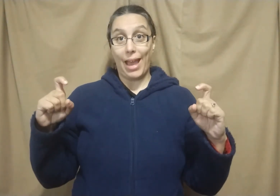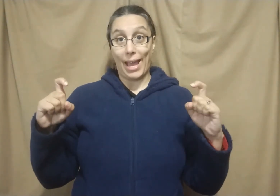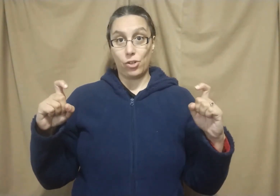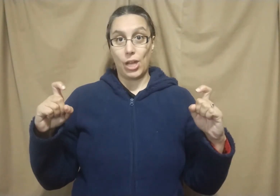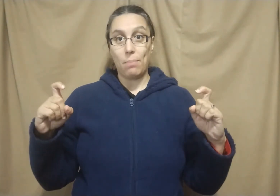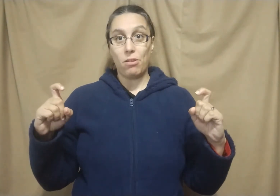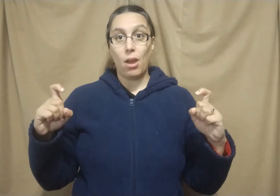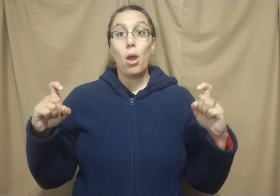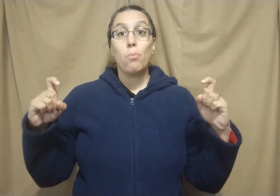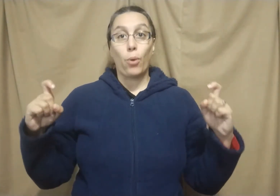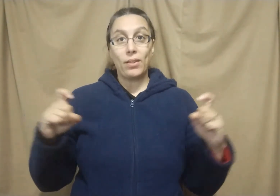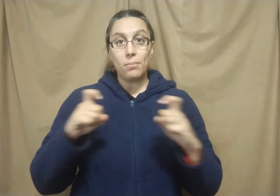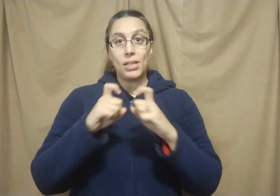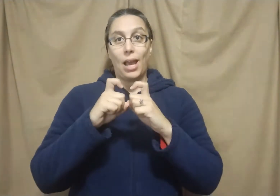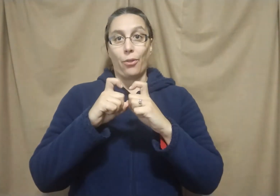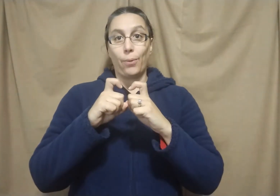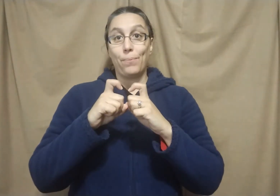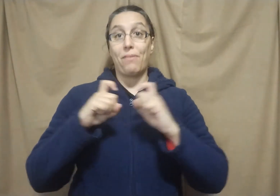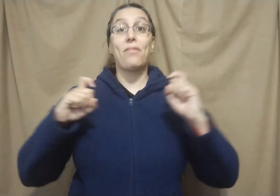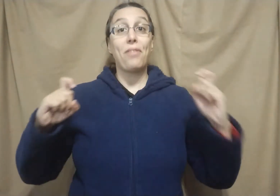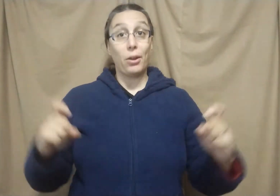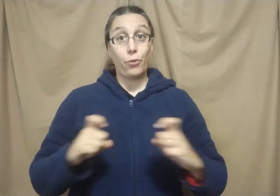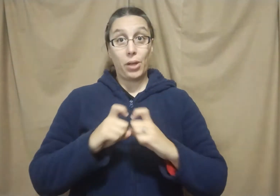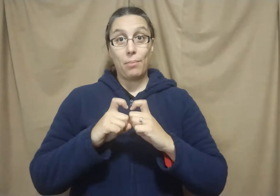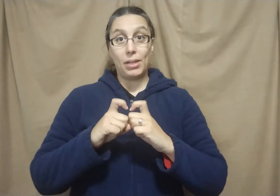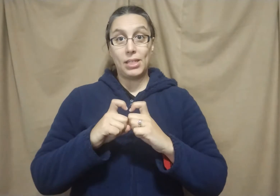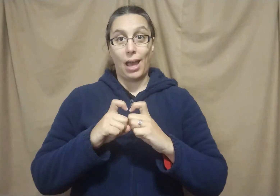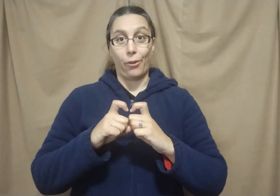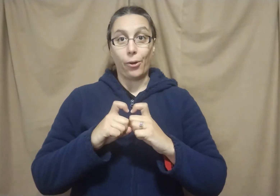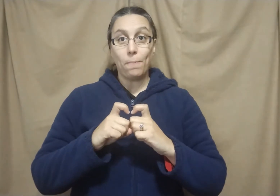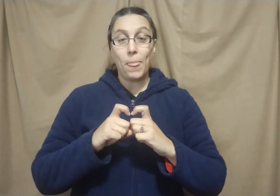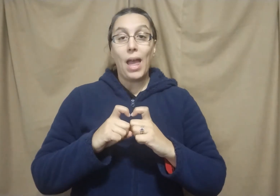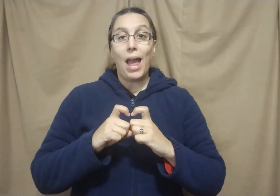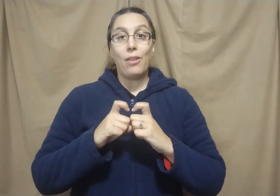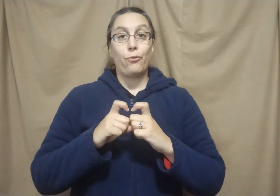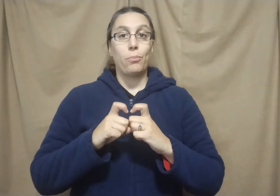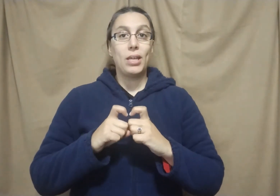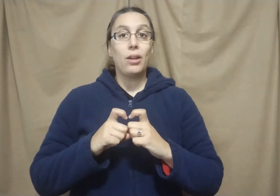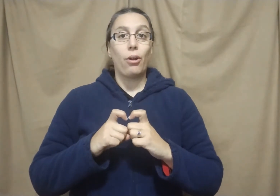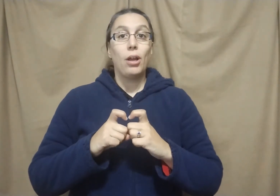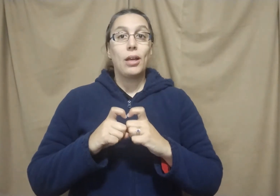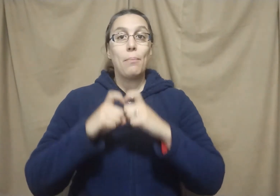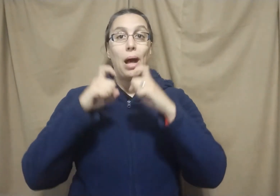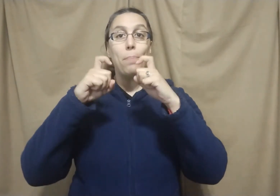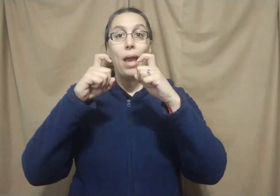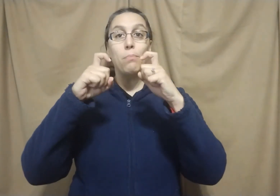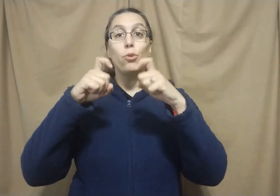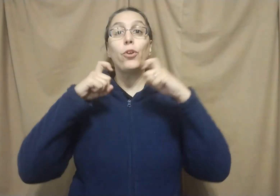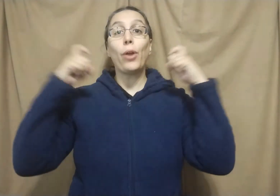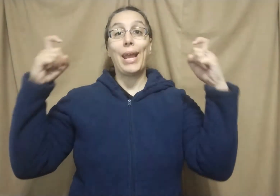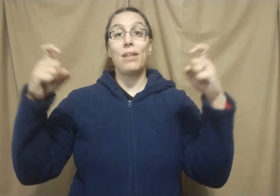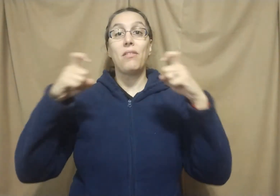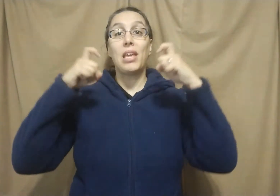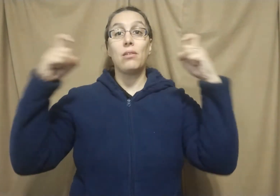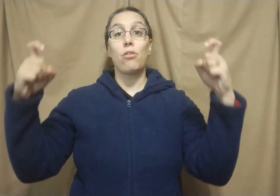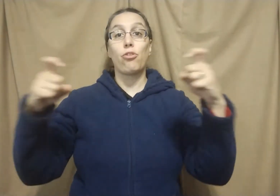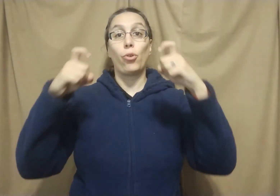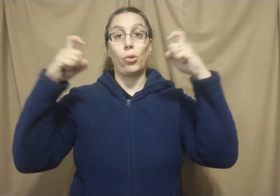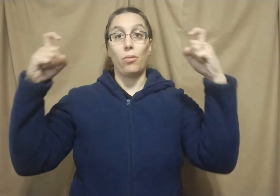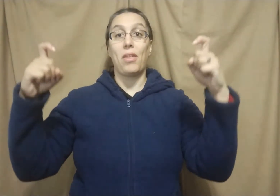hand shapes, bring them together. This is the sign for coming together. And then from here, come up and move your hands in circles.